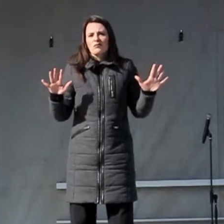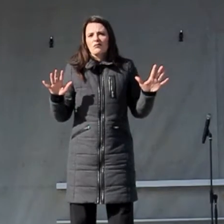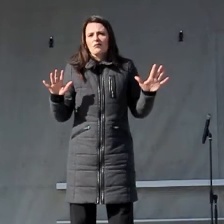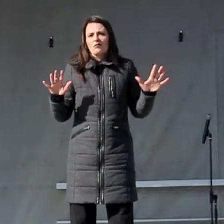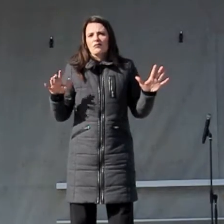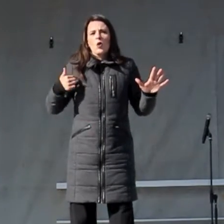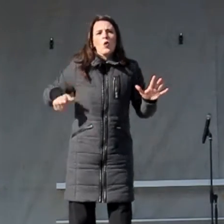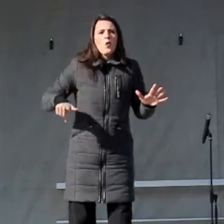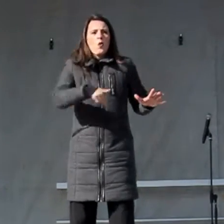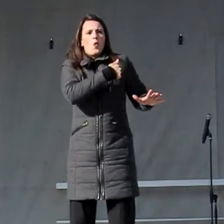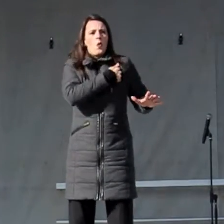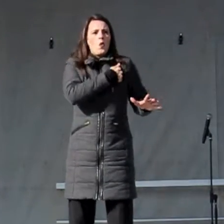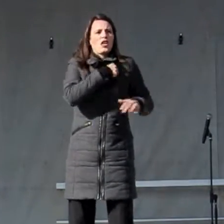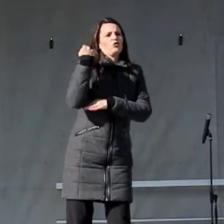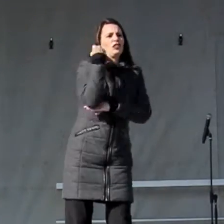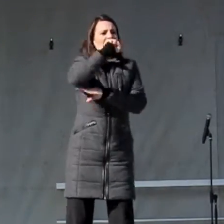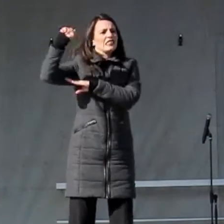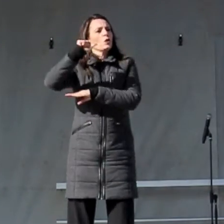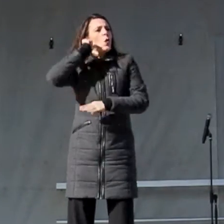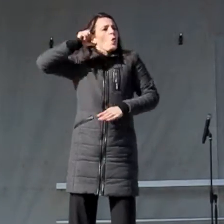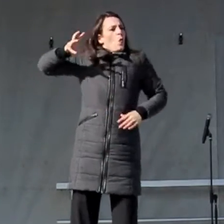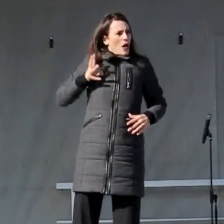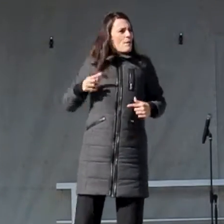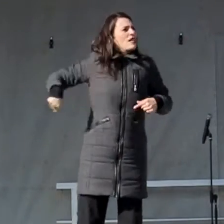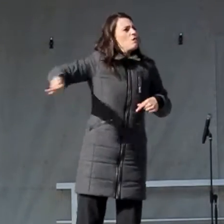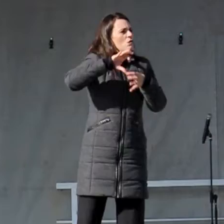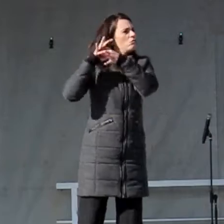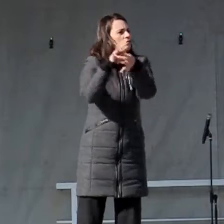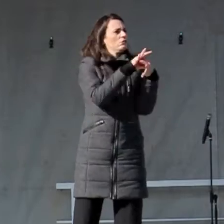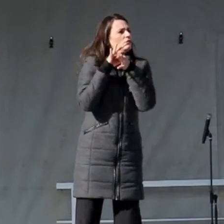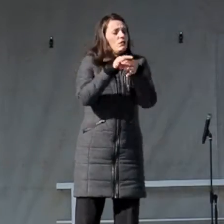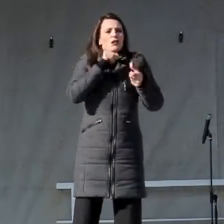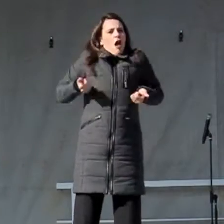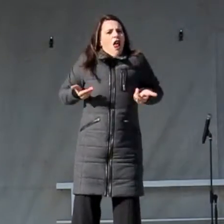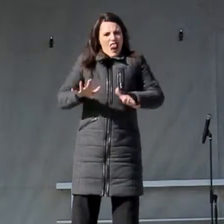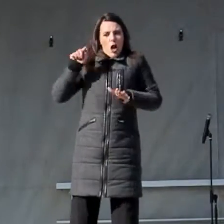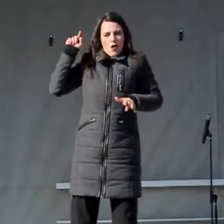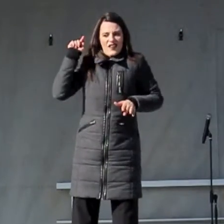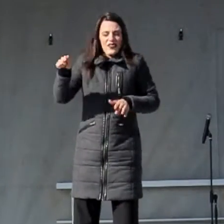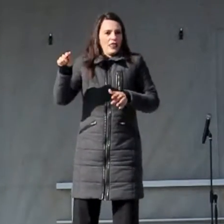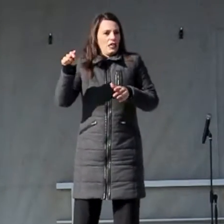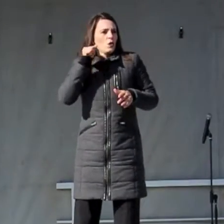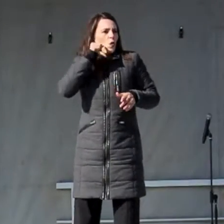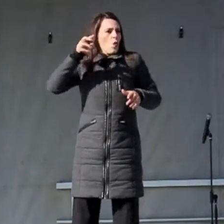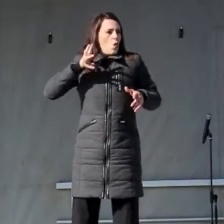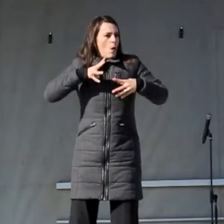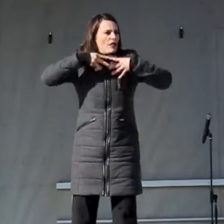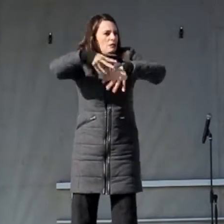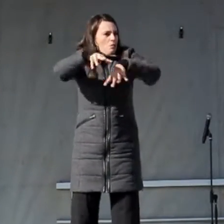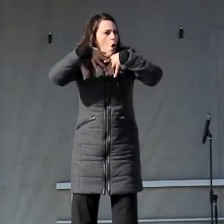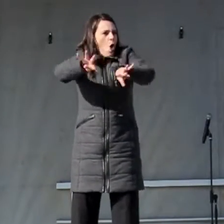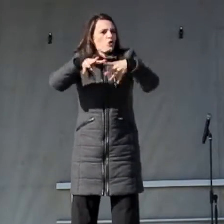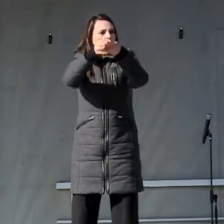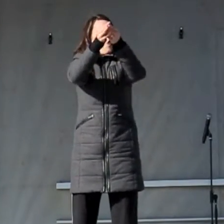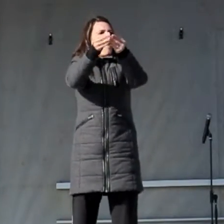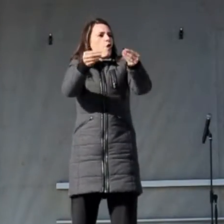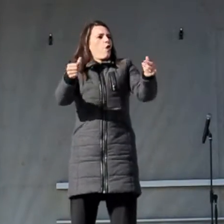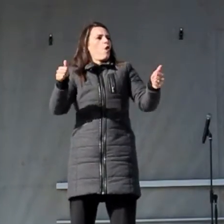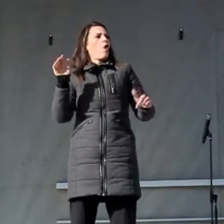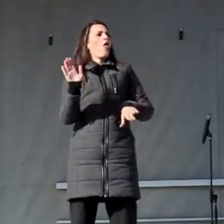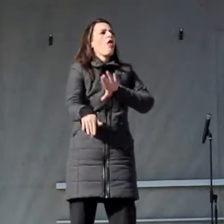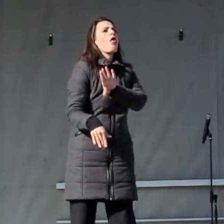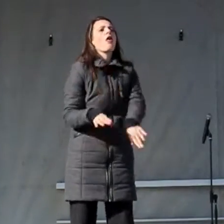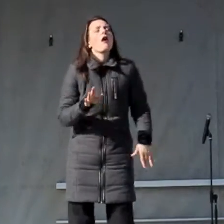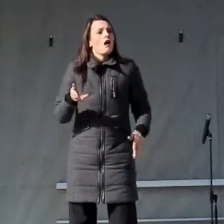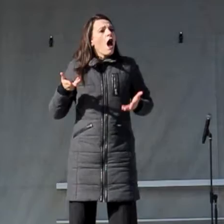We resist. As women, we must never allow the momentum of this Women's March to fade away and allow